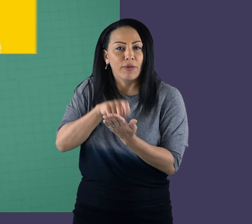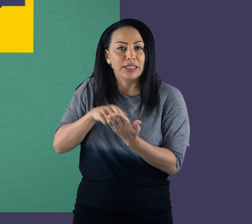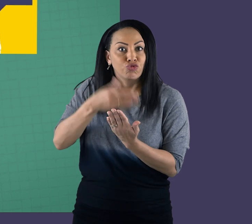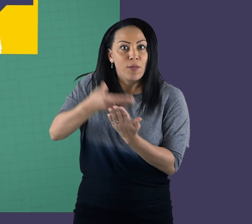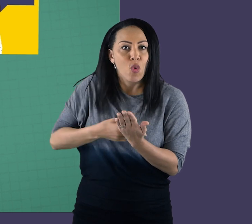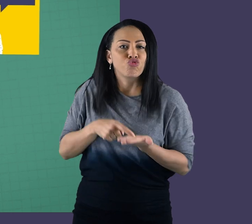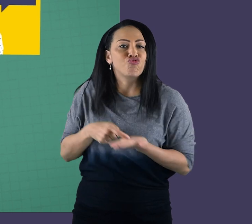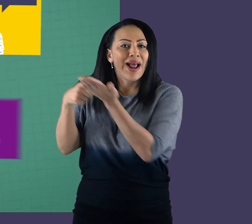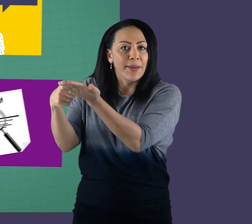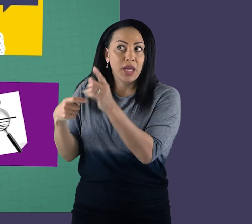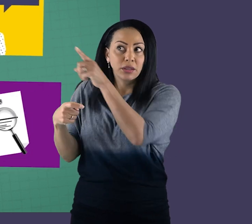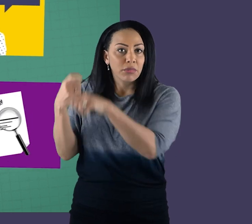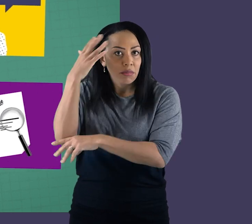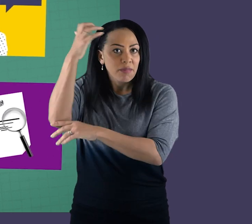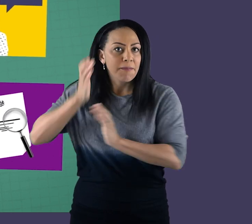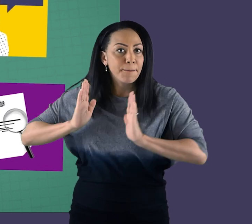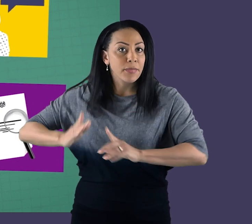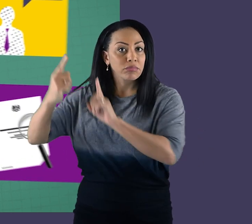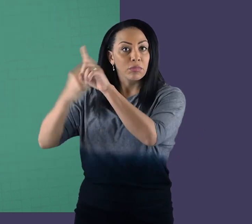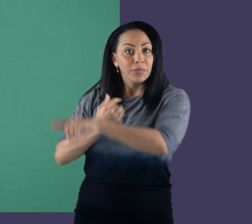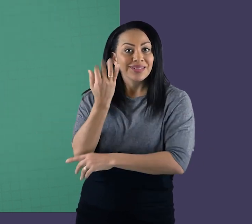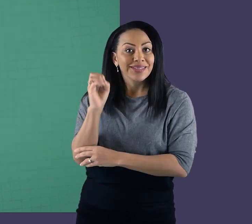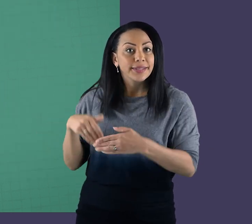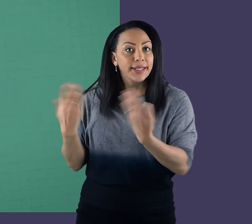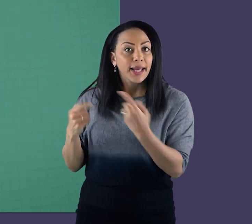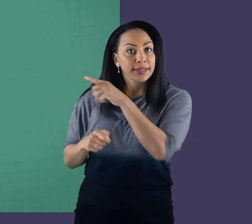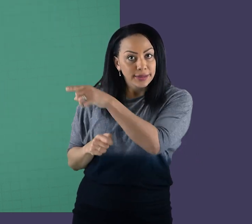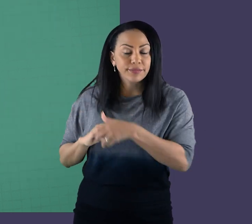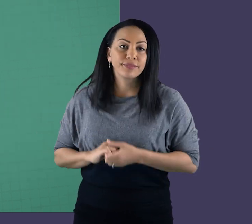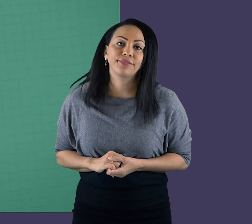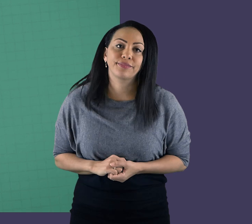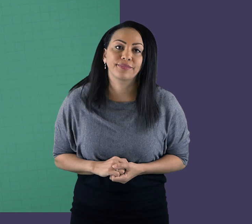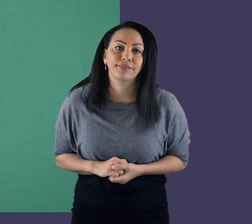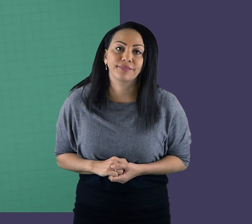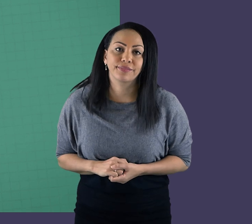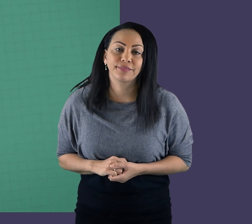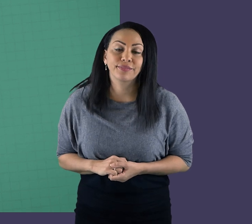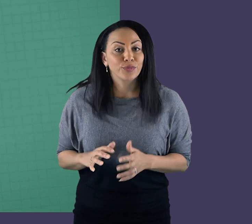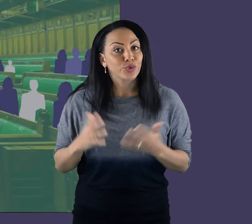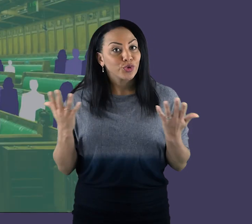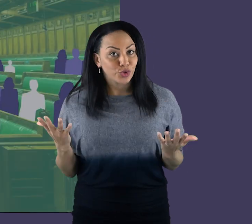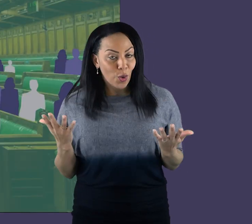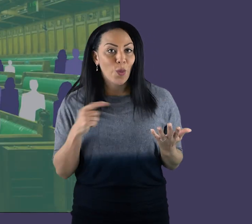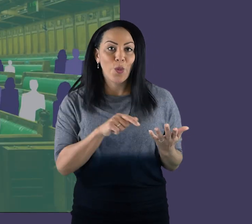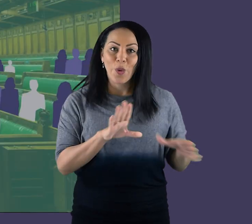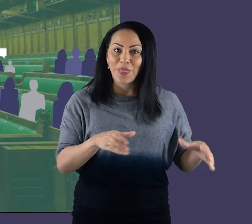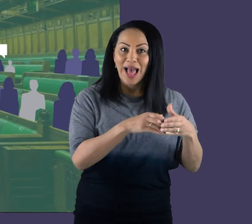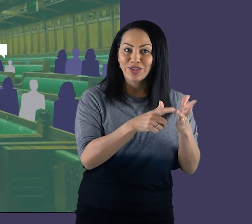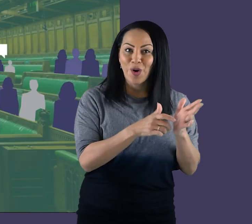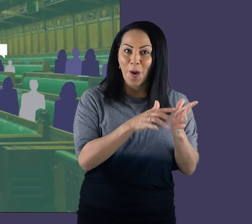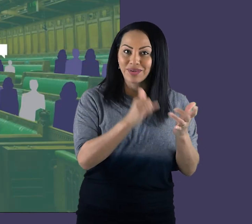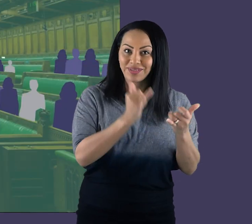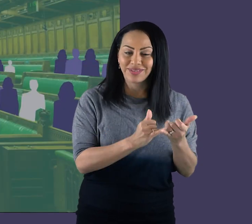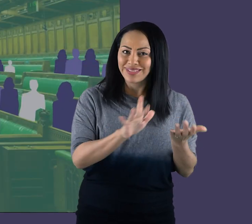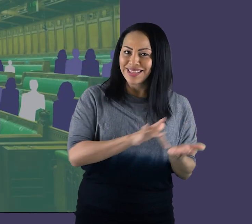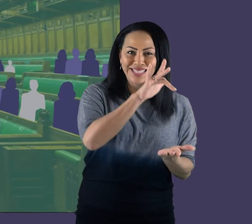report with recommendations that the government usually responds to within 60 days. So, the House of Commons